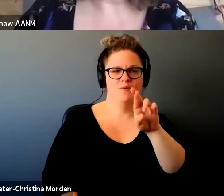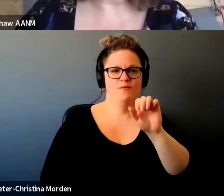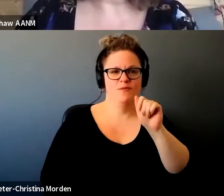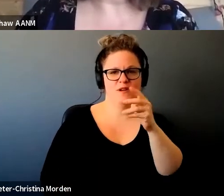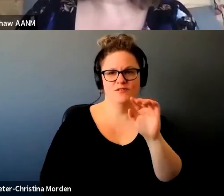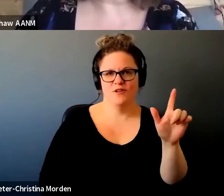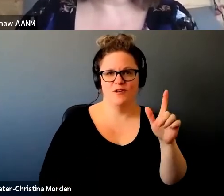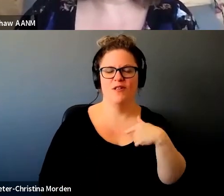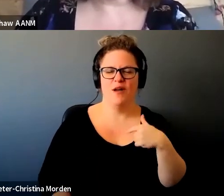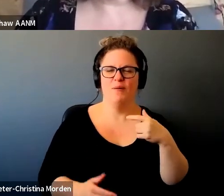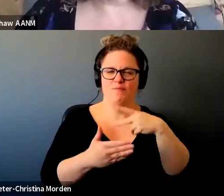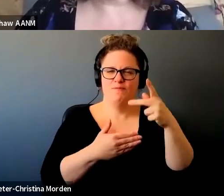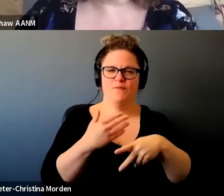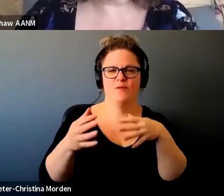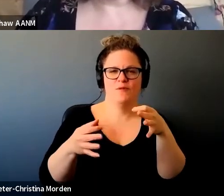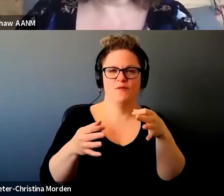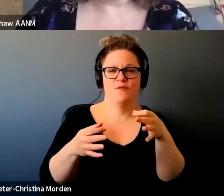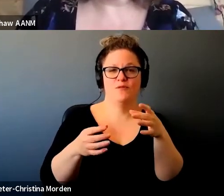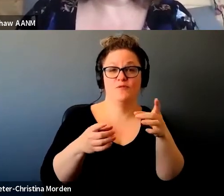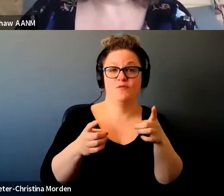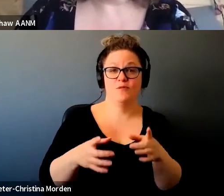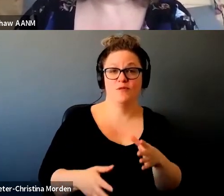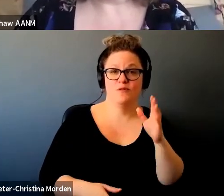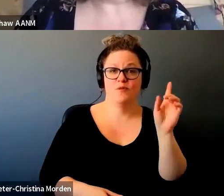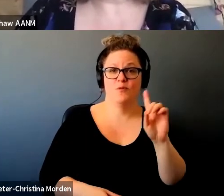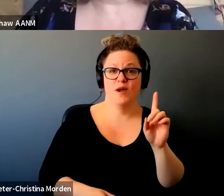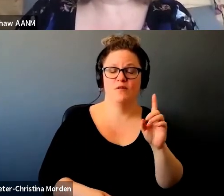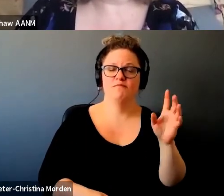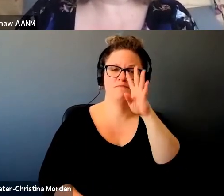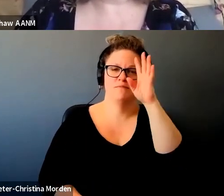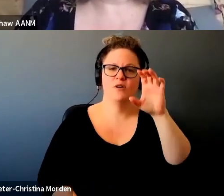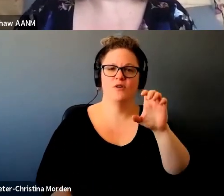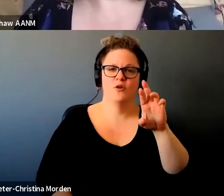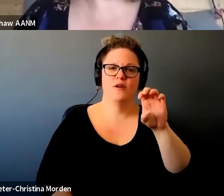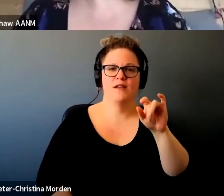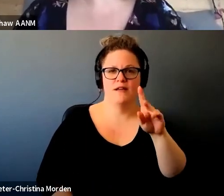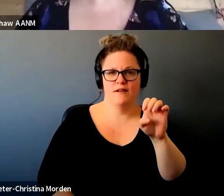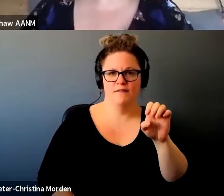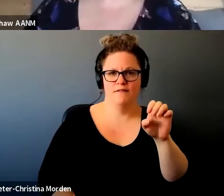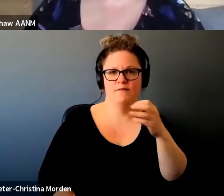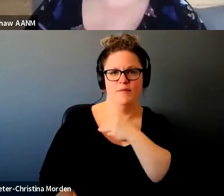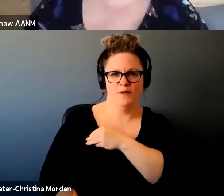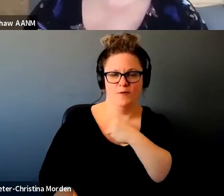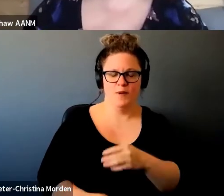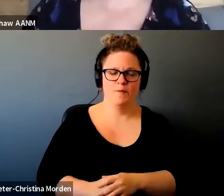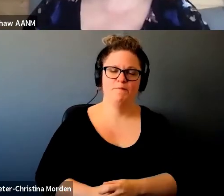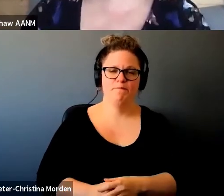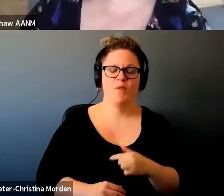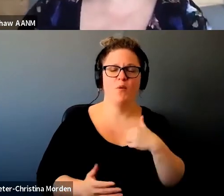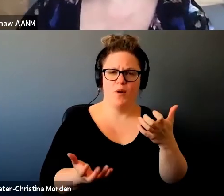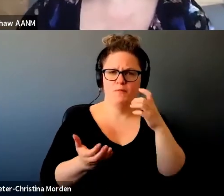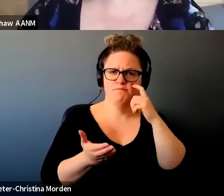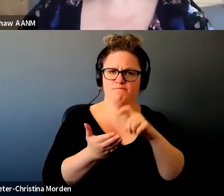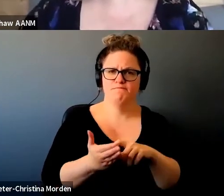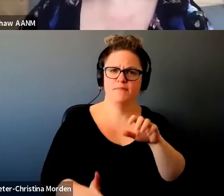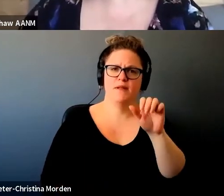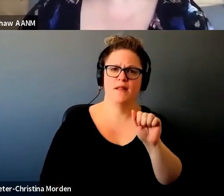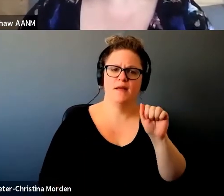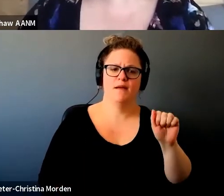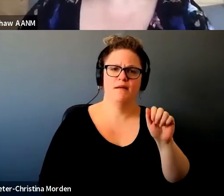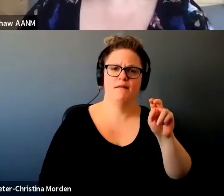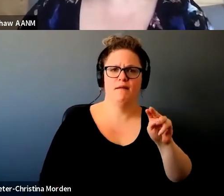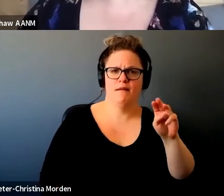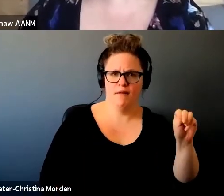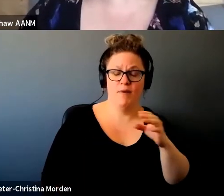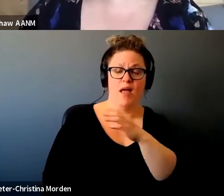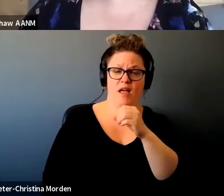to acknowledge that Creative Manitoba and Arts Accessibility Network Manitoba are located on Treaty 1 territory, the